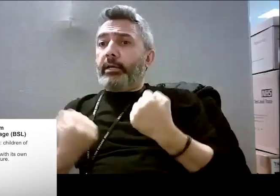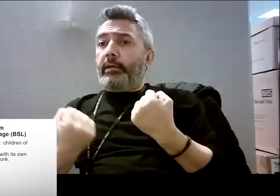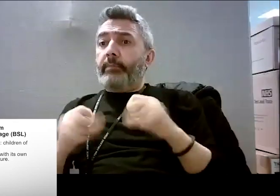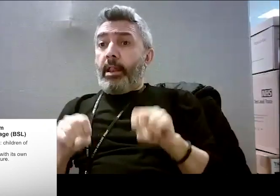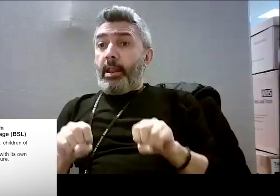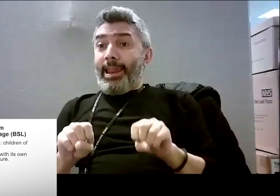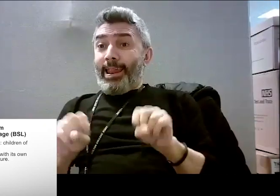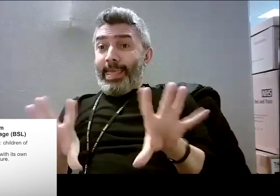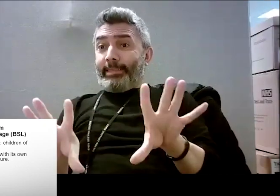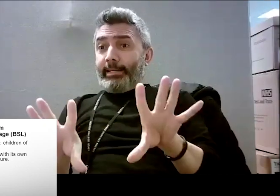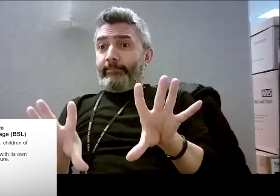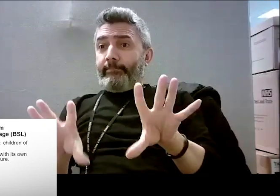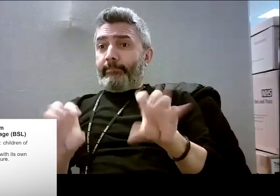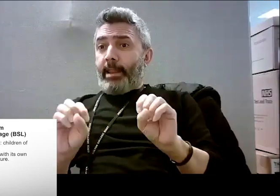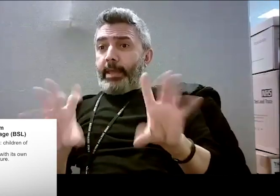So your car headlights